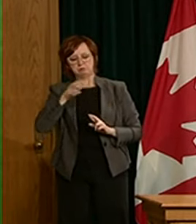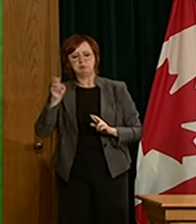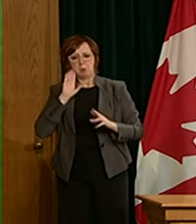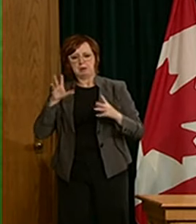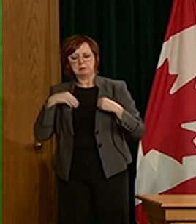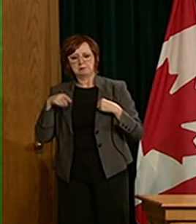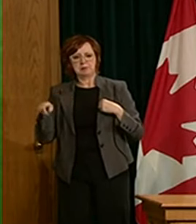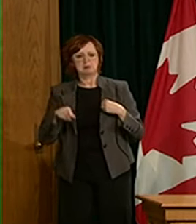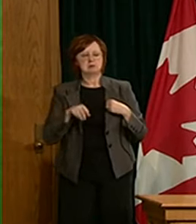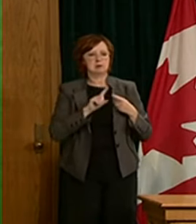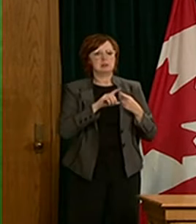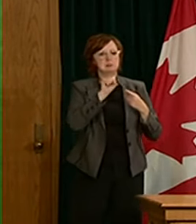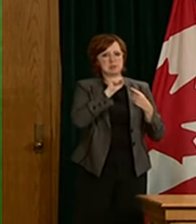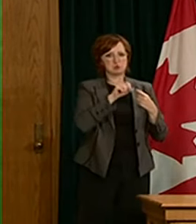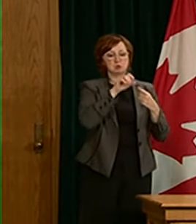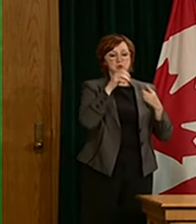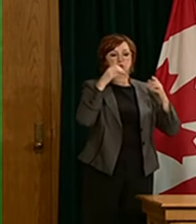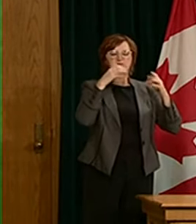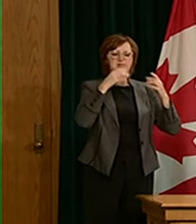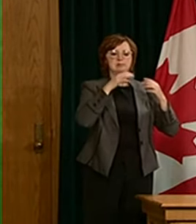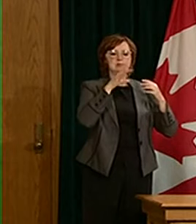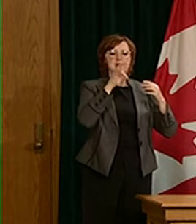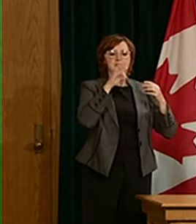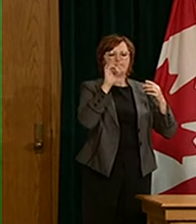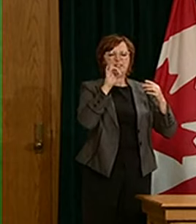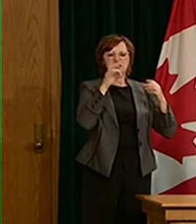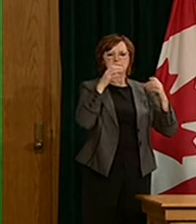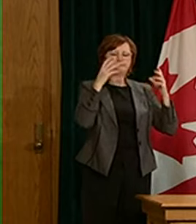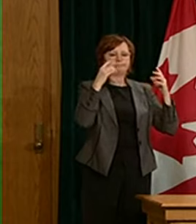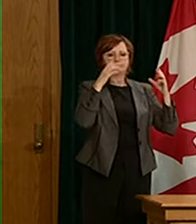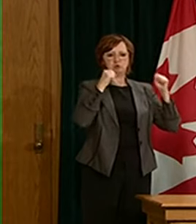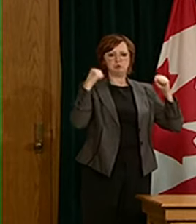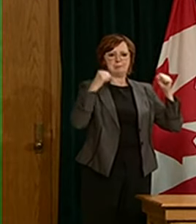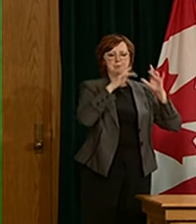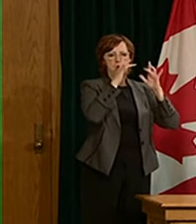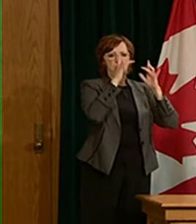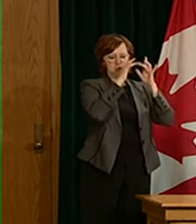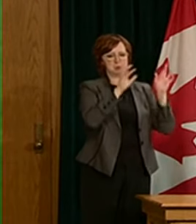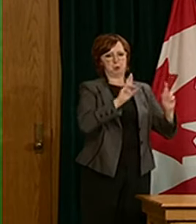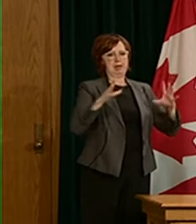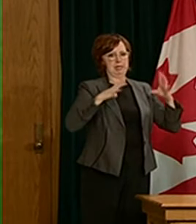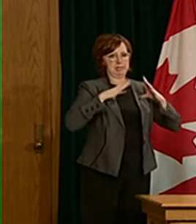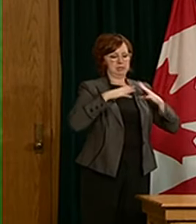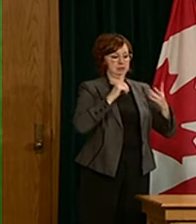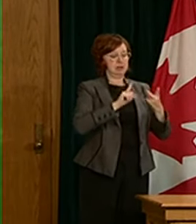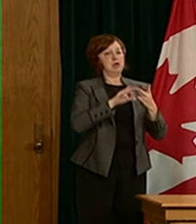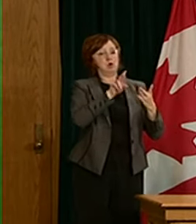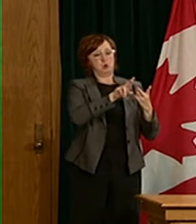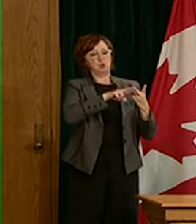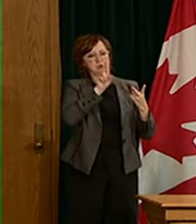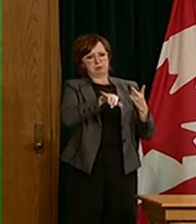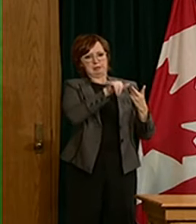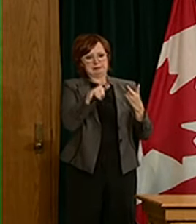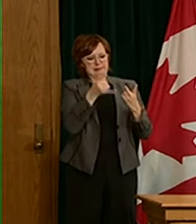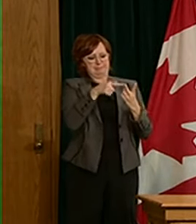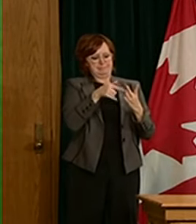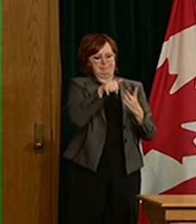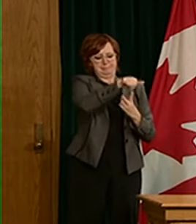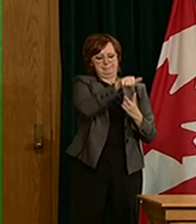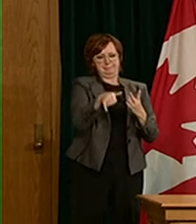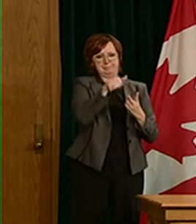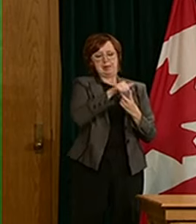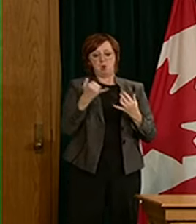In Regina, this is very similar to Saskatoon, where we have a staged response to increased demand using mixed hospitals